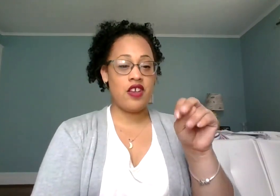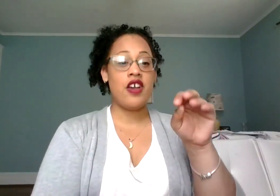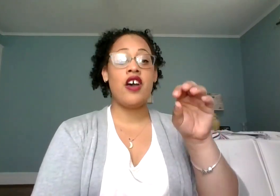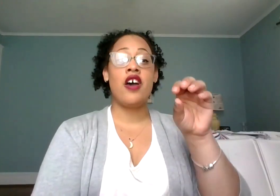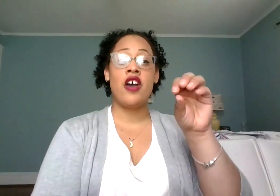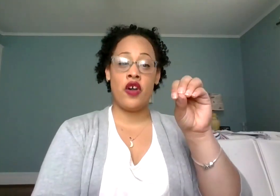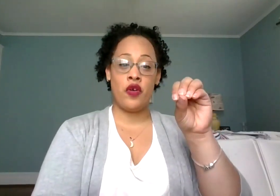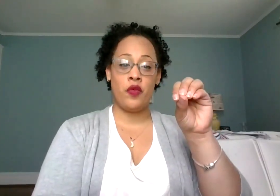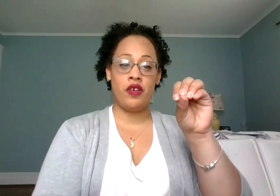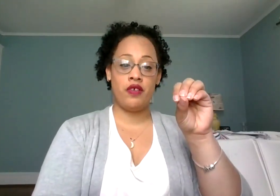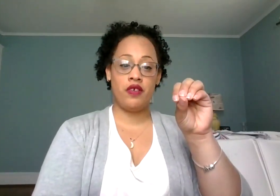O.